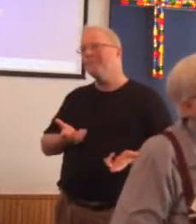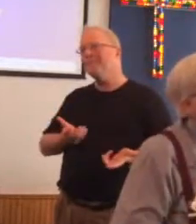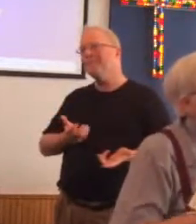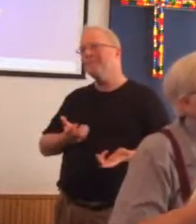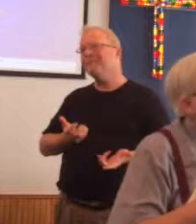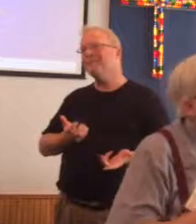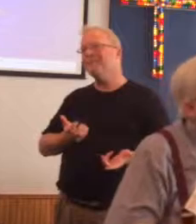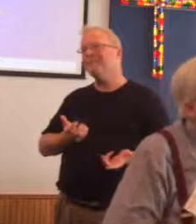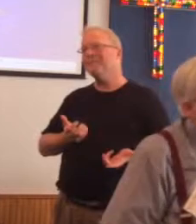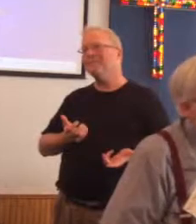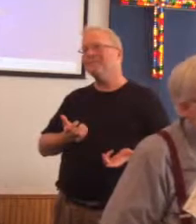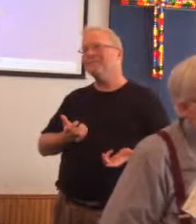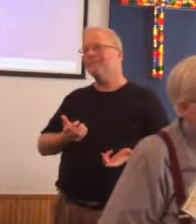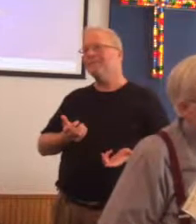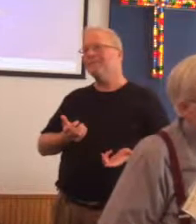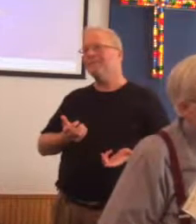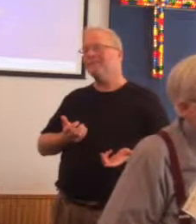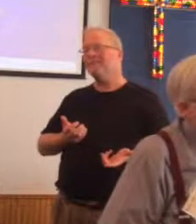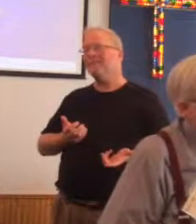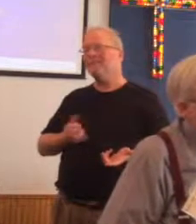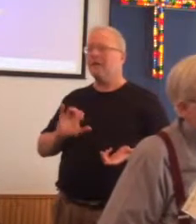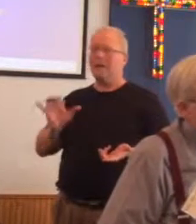in a difficult place.